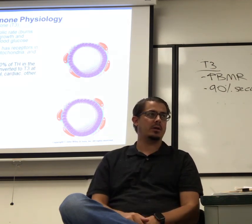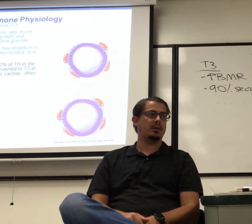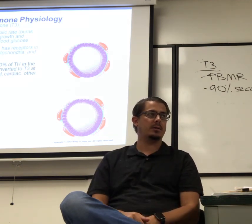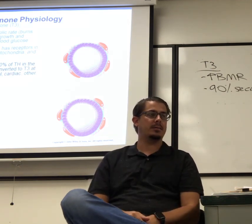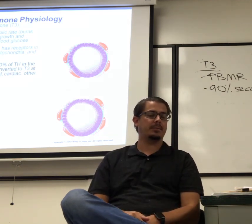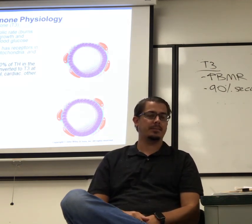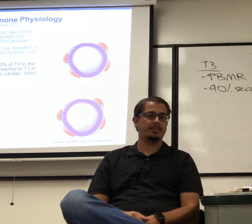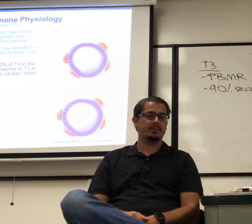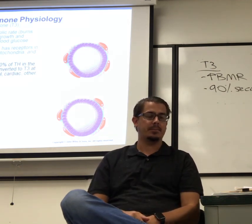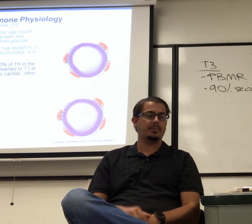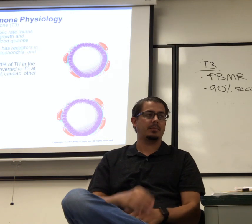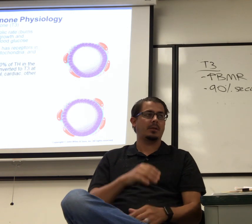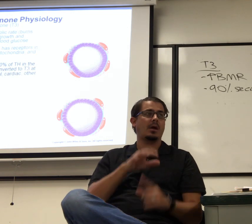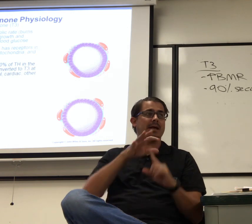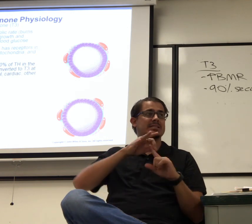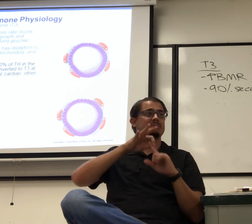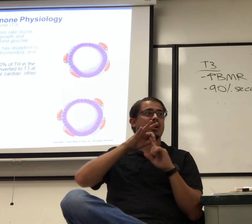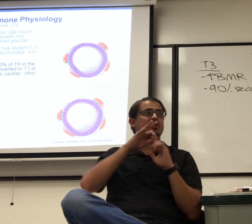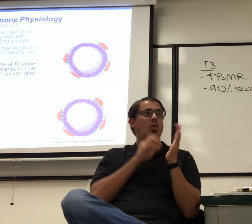close, say muscle,